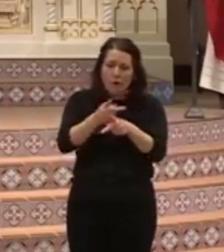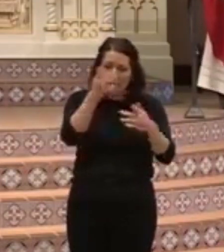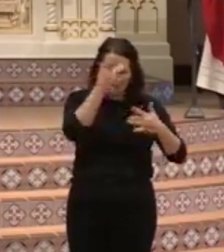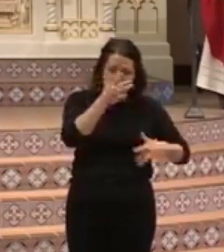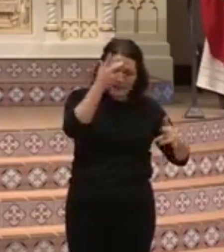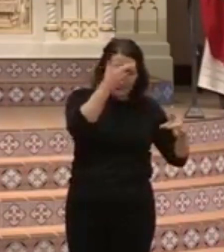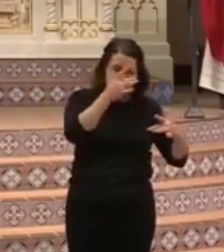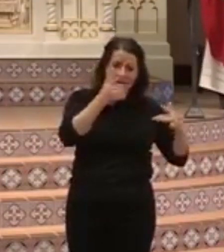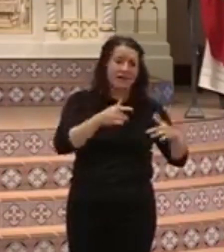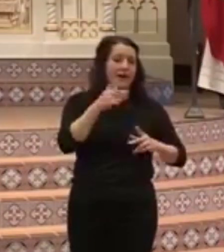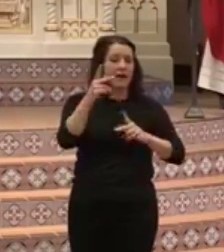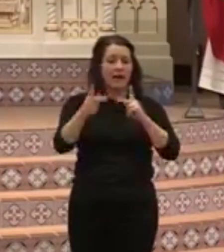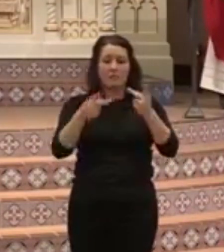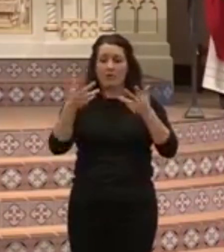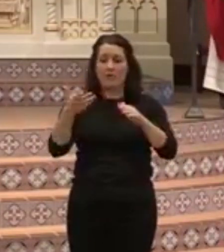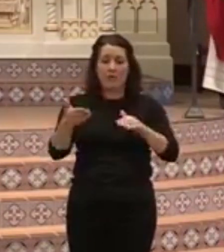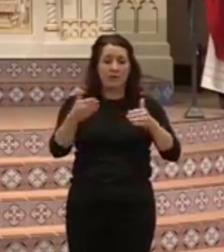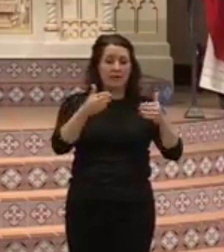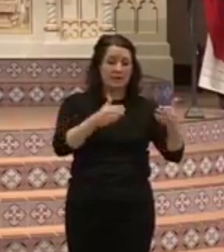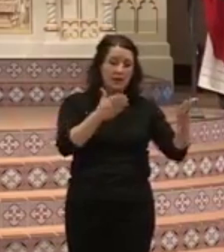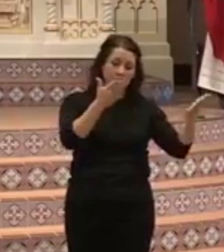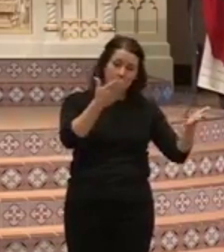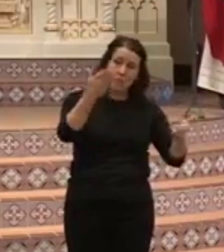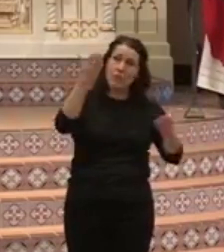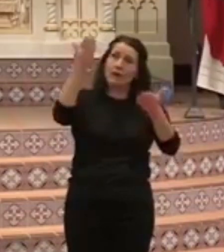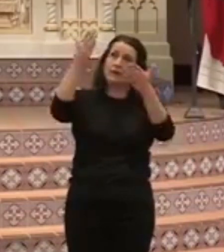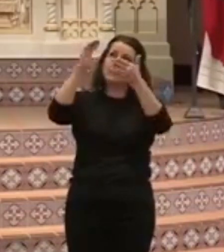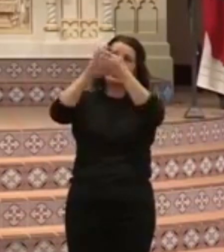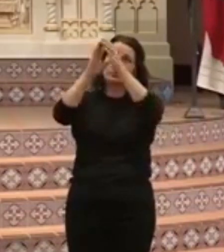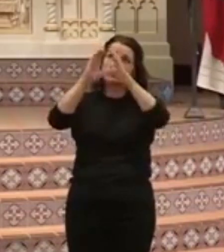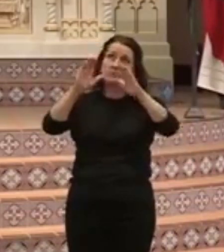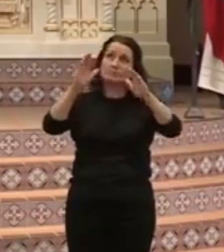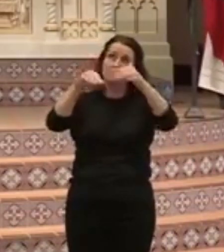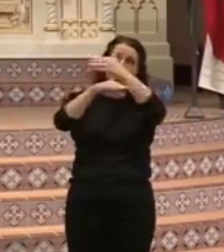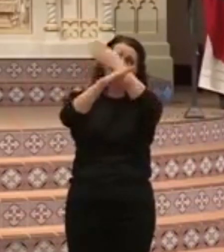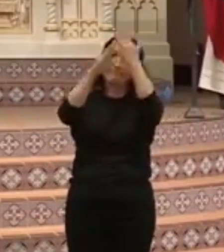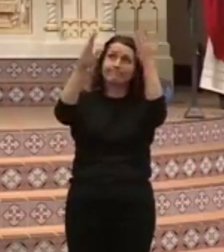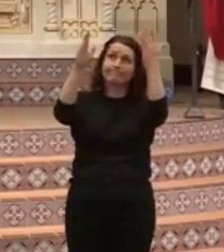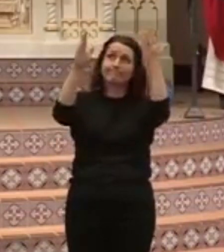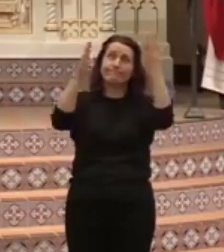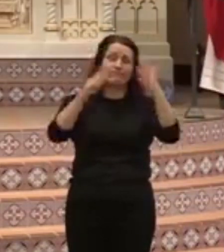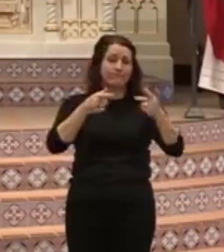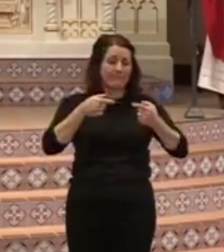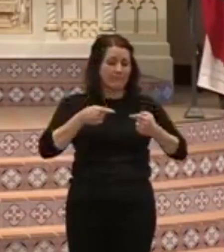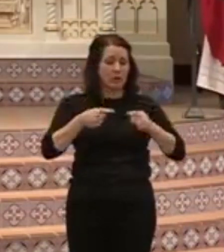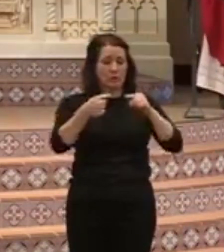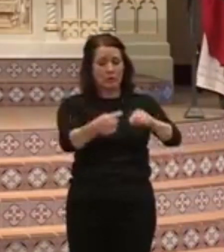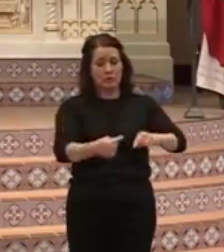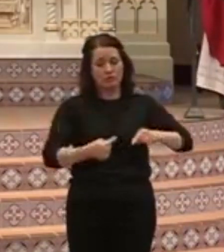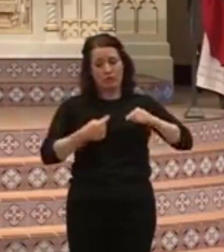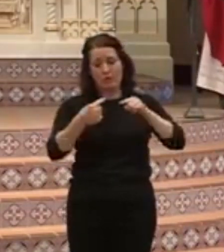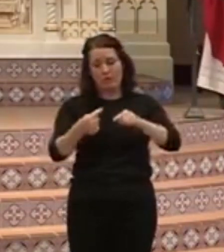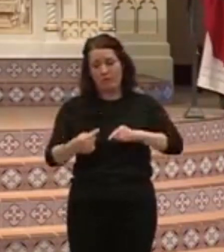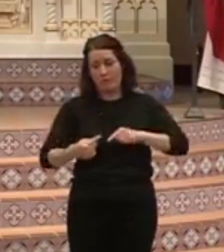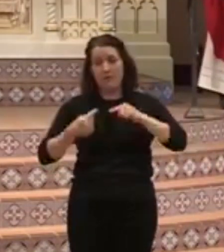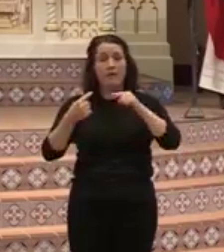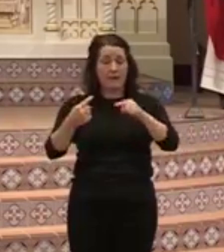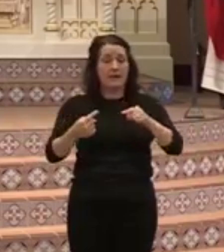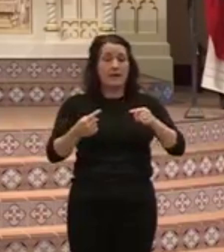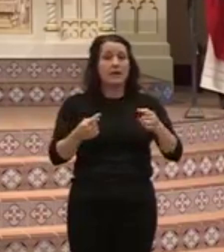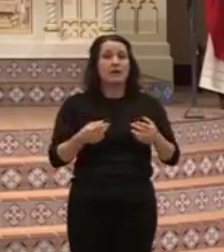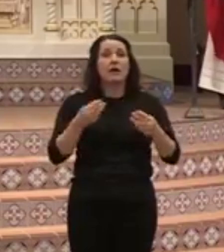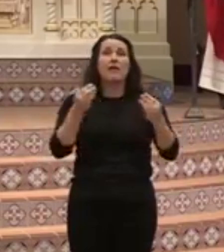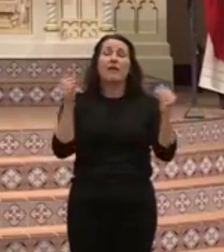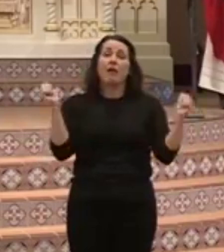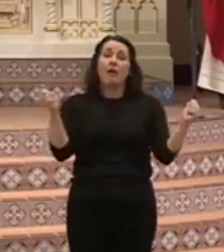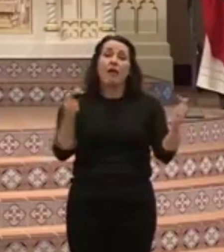those who have died. And throughout this time of tribulation, grant that we may all